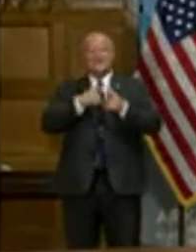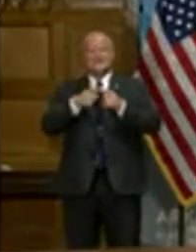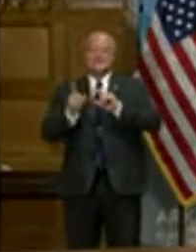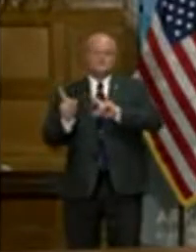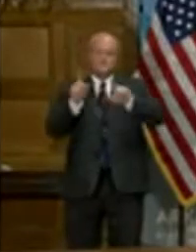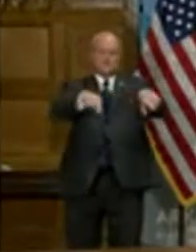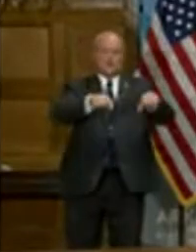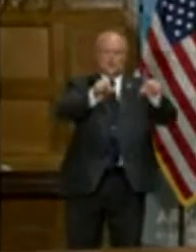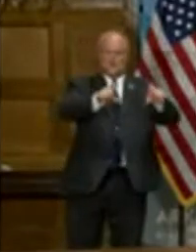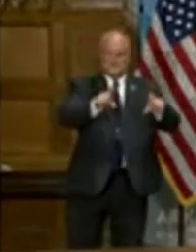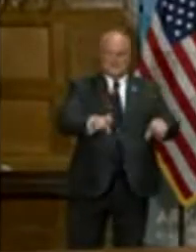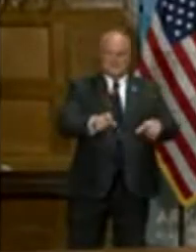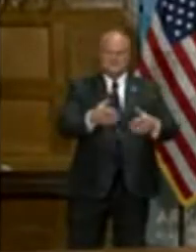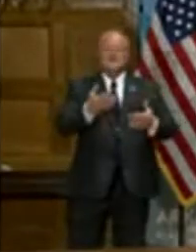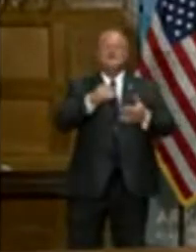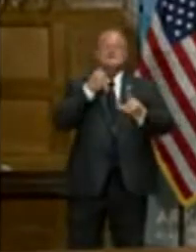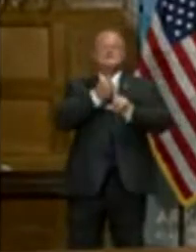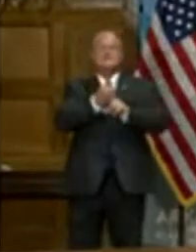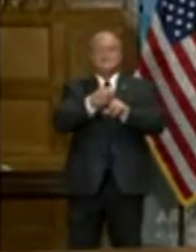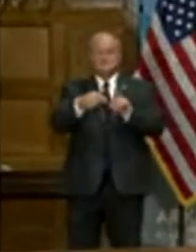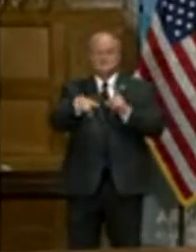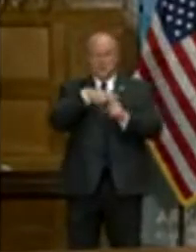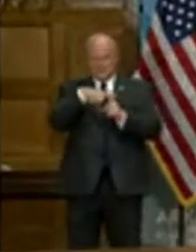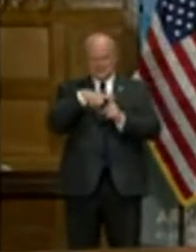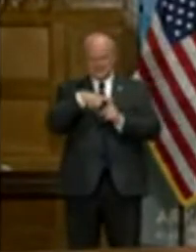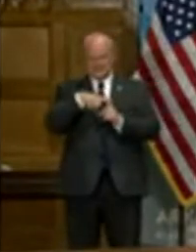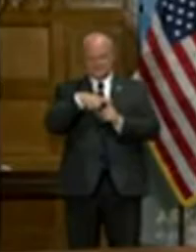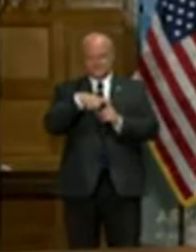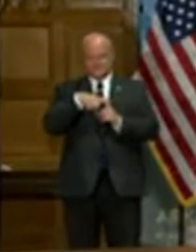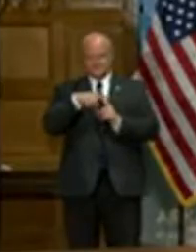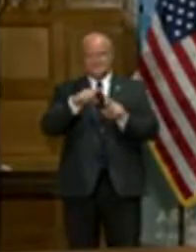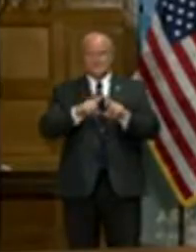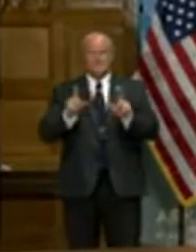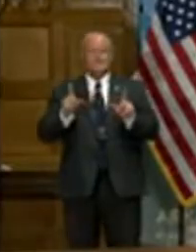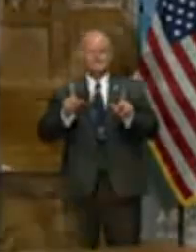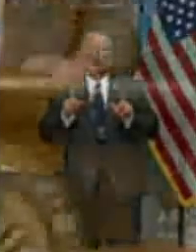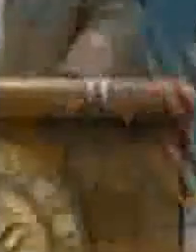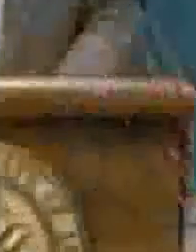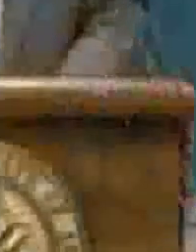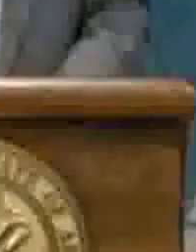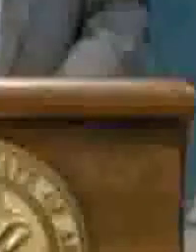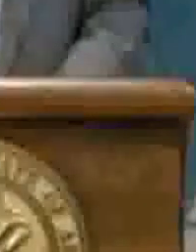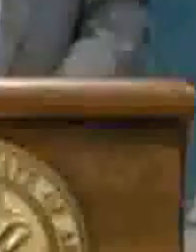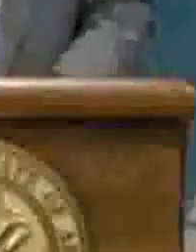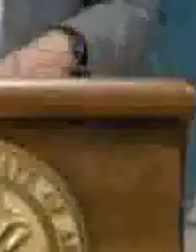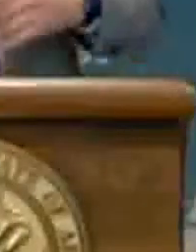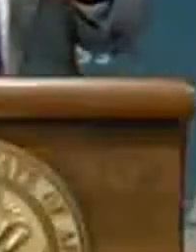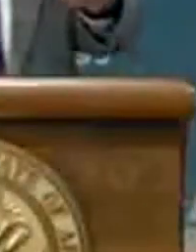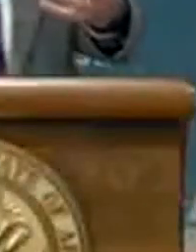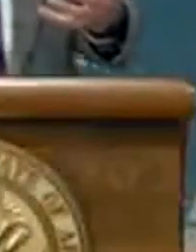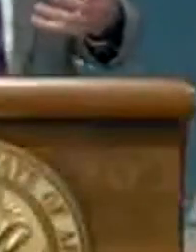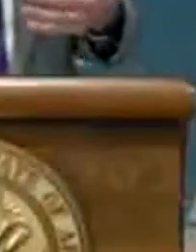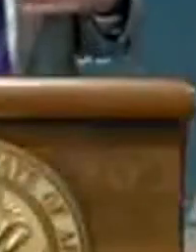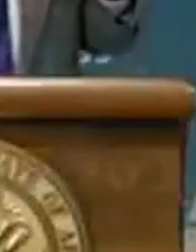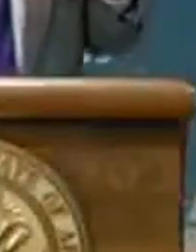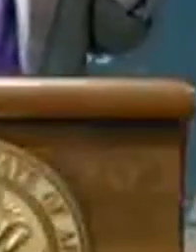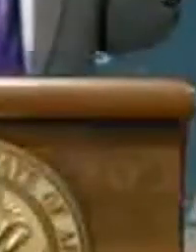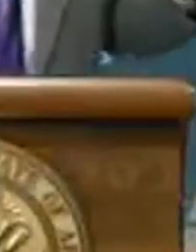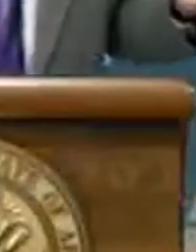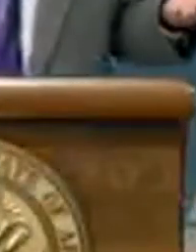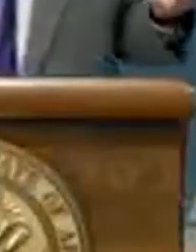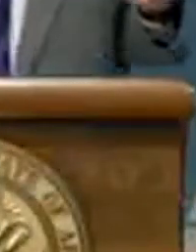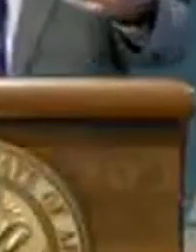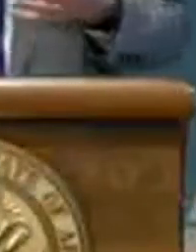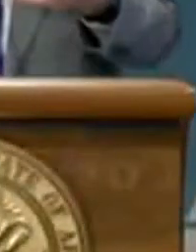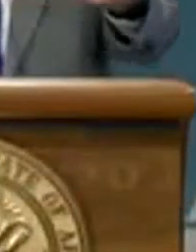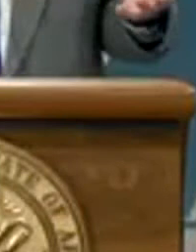time, the test is probably going to be positive. But unfortunately, sometimes people say, well, I've